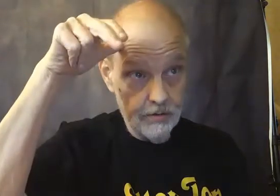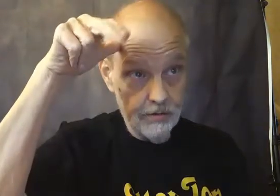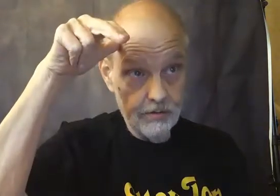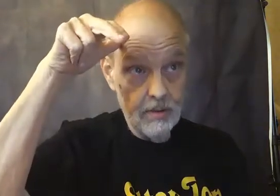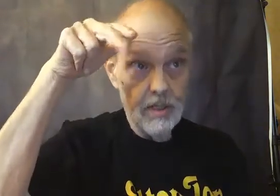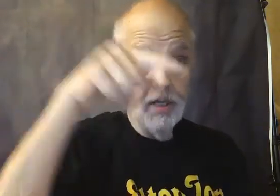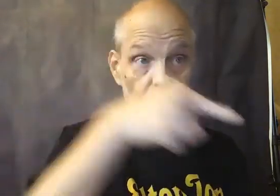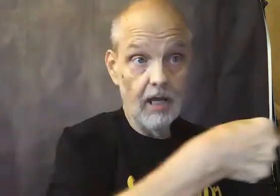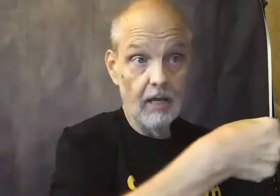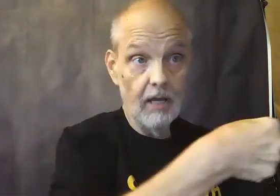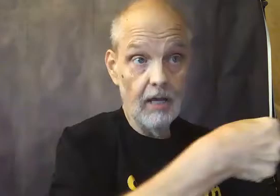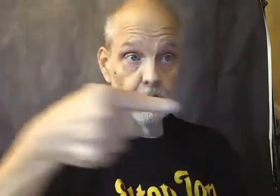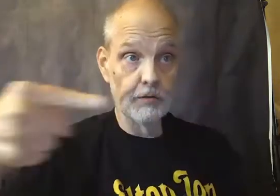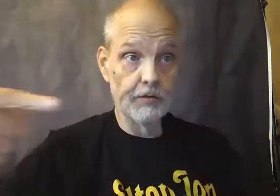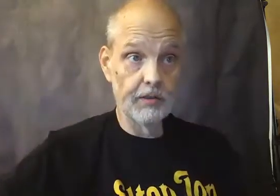horse came in first,